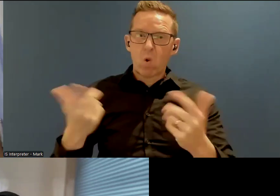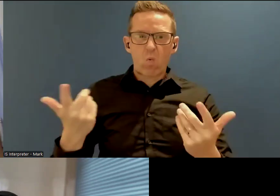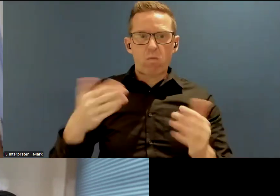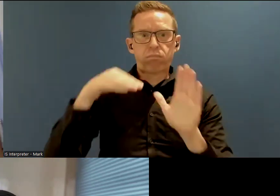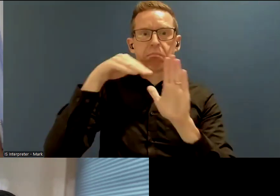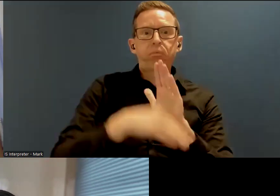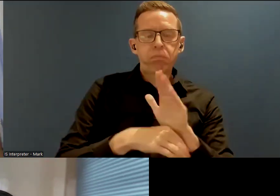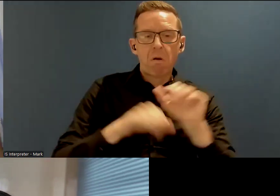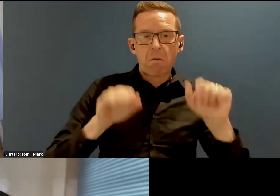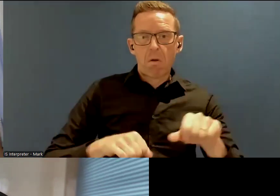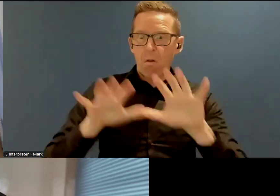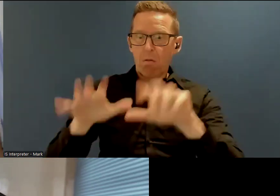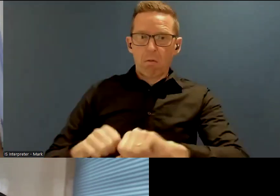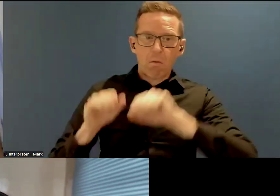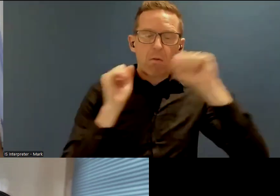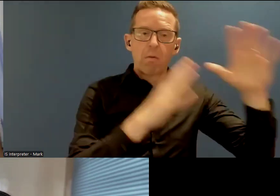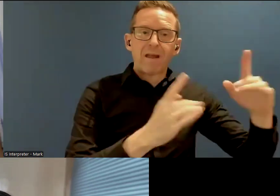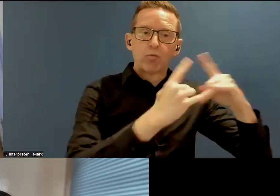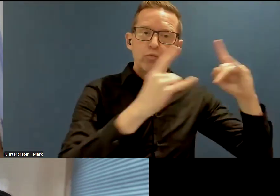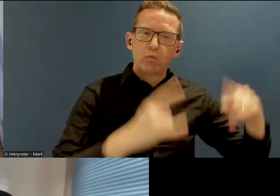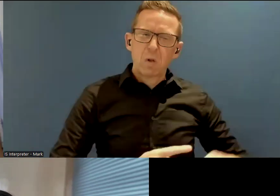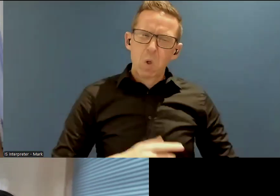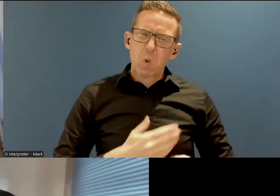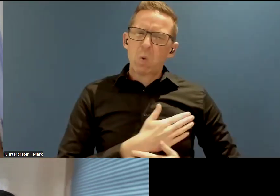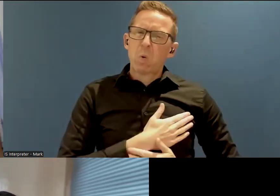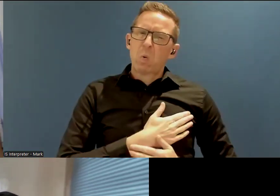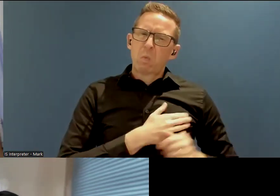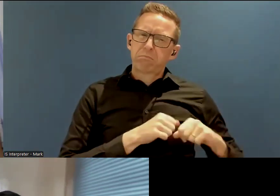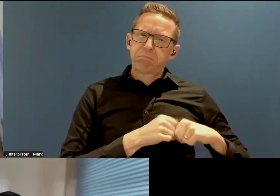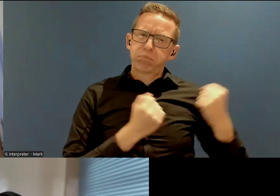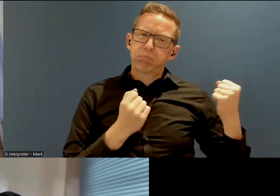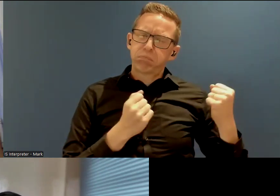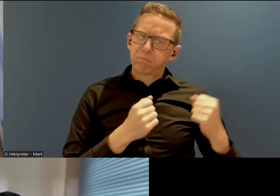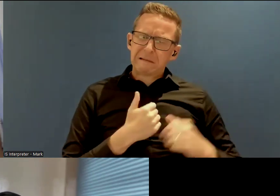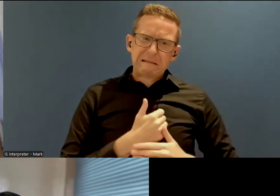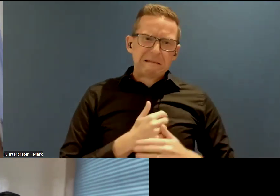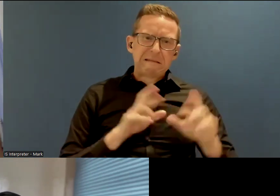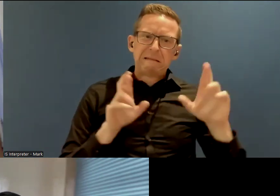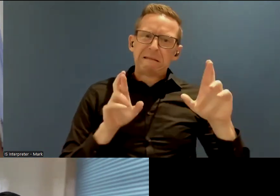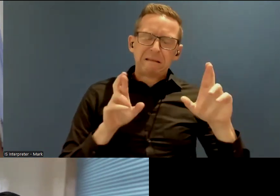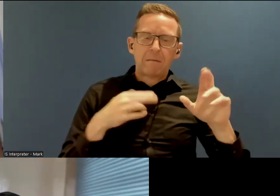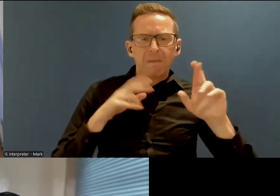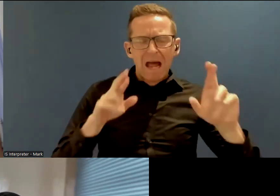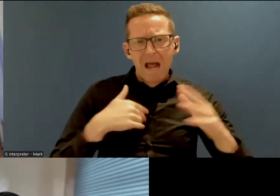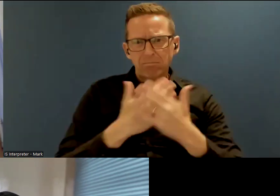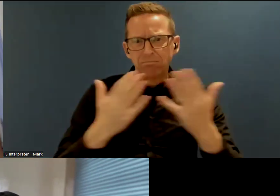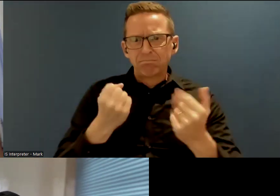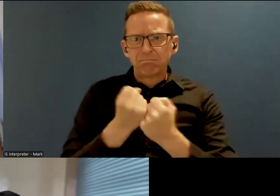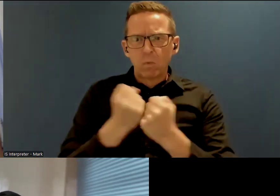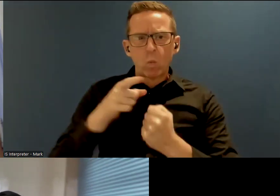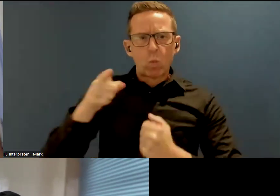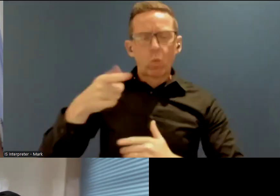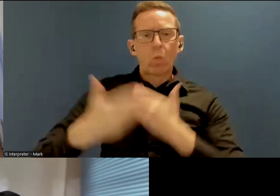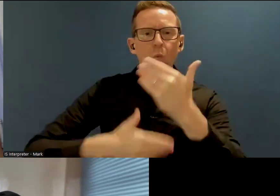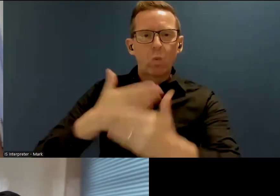is something that is huge and heartbreaking. And we really wish you all the best and our all support in your advocacy to